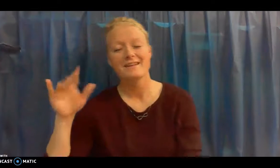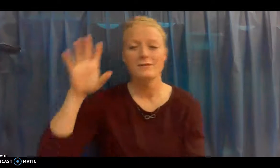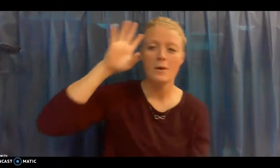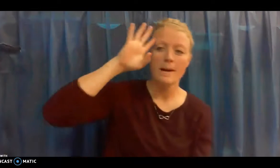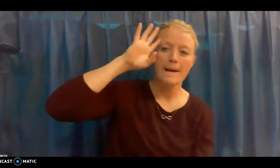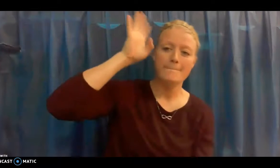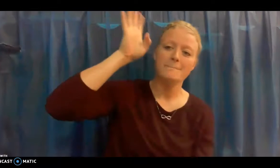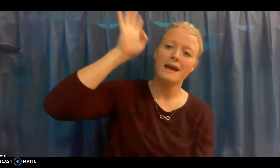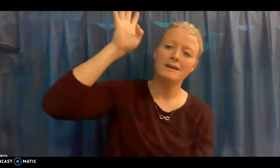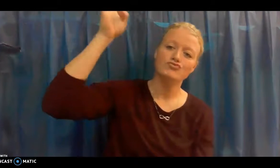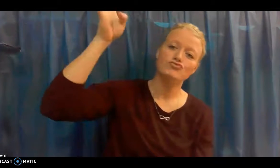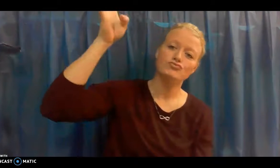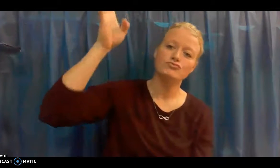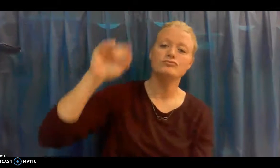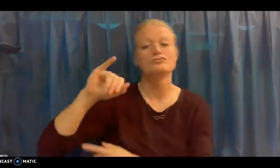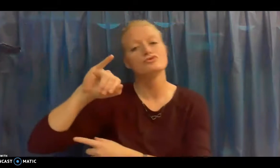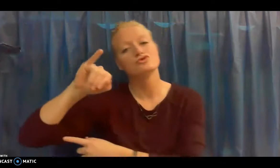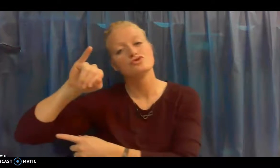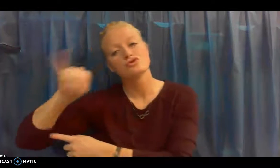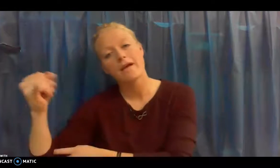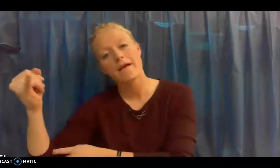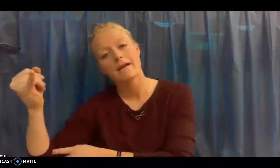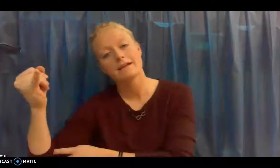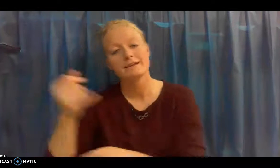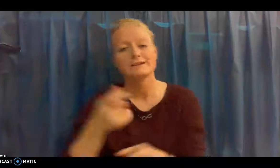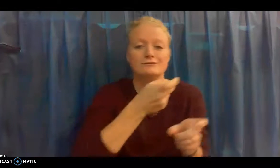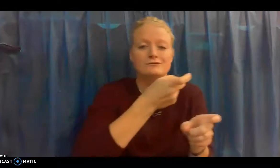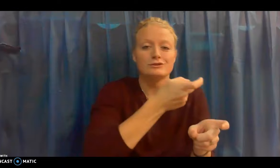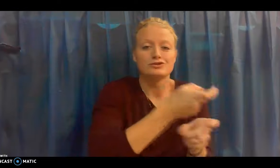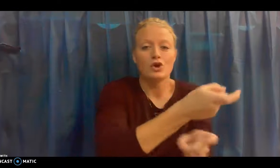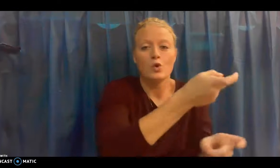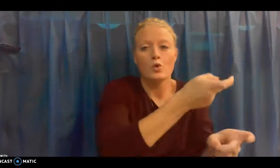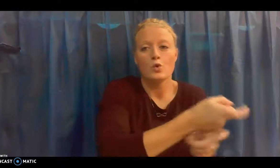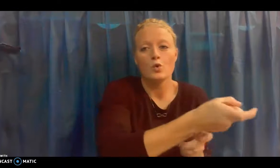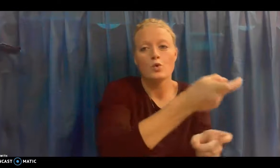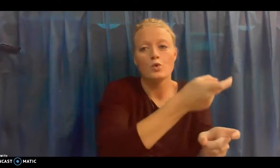I is for imagine. J is for joke.